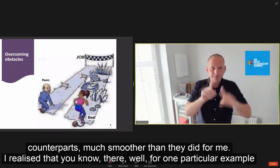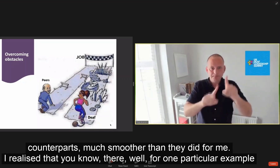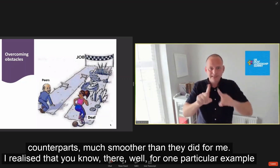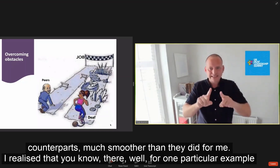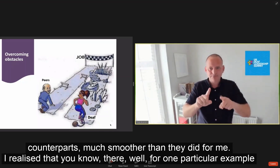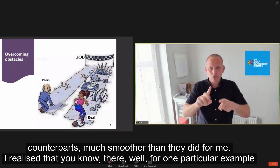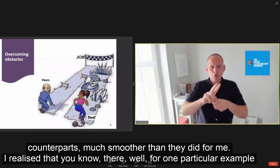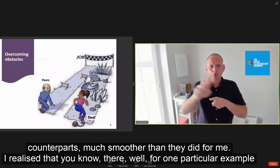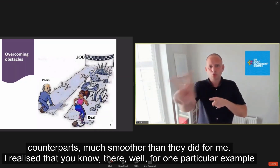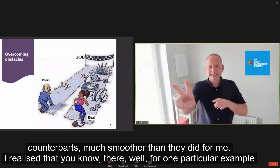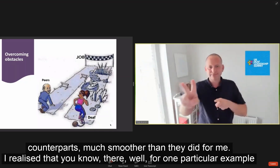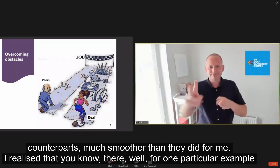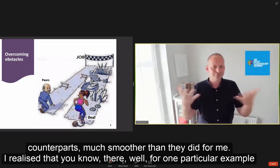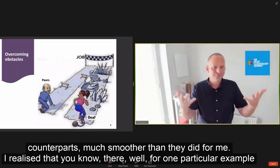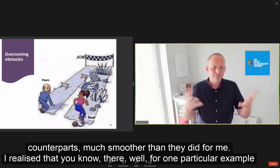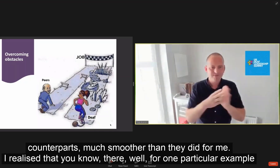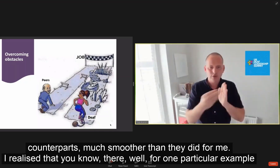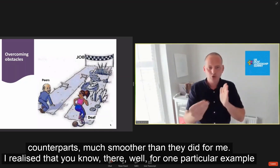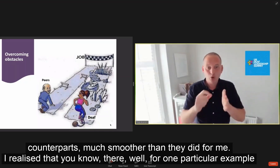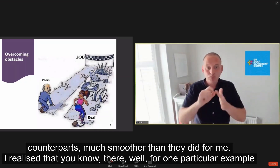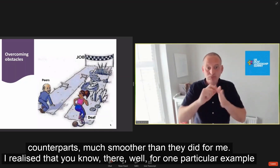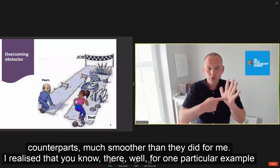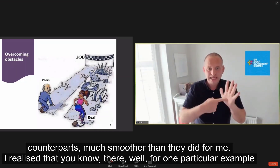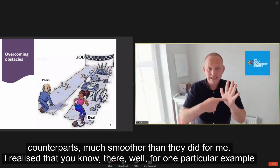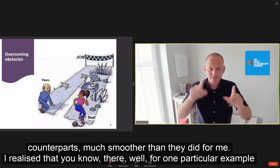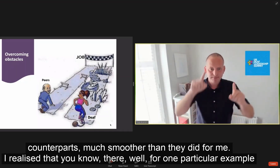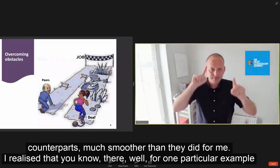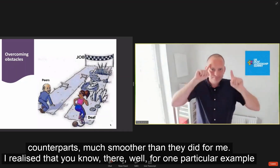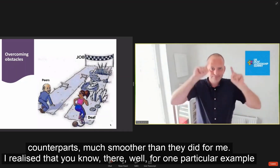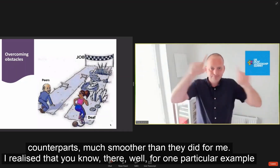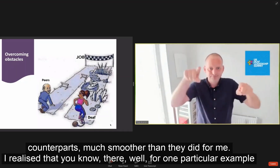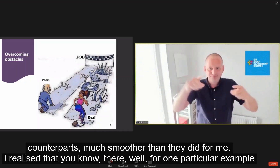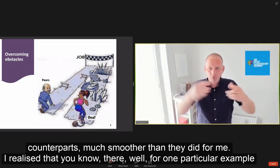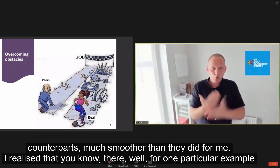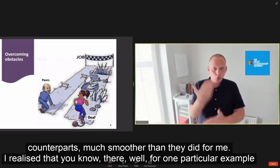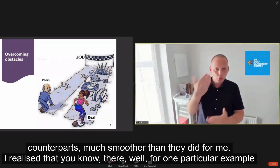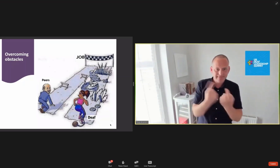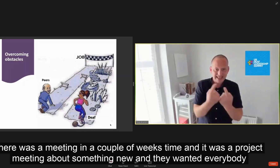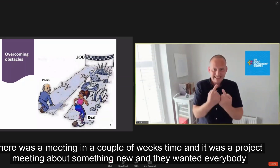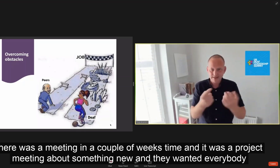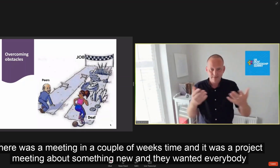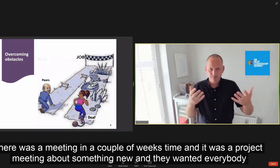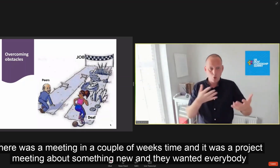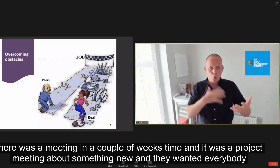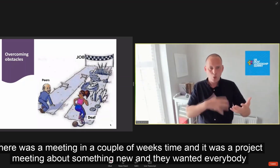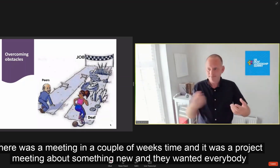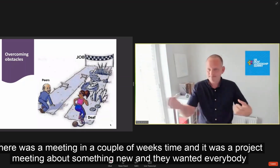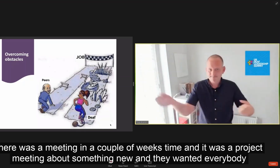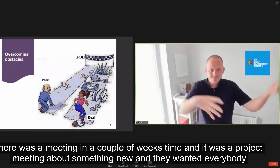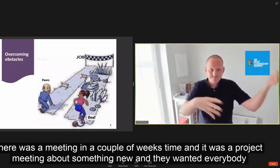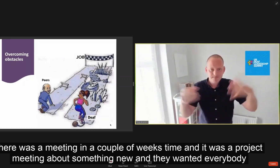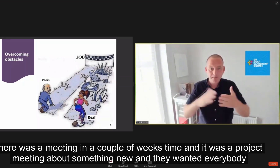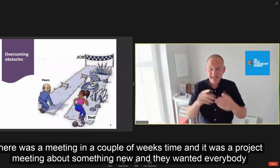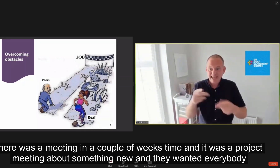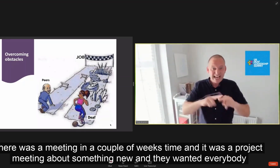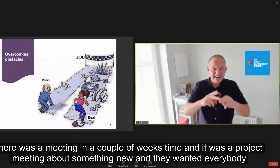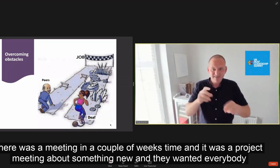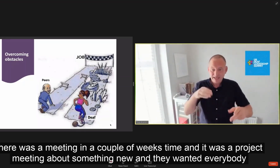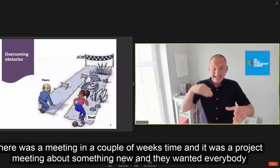that, you know, sometimes there were, well, for one particular example, there was a meeting in a couple of weeks' time. It was a project about something new,